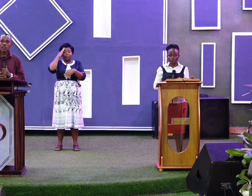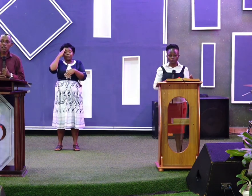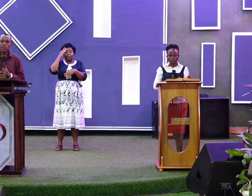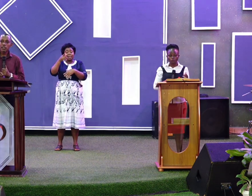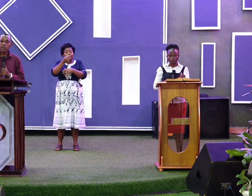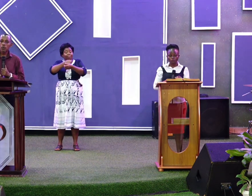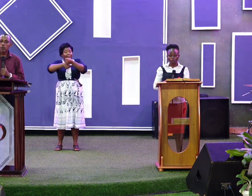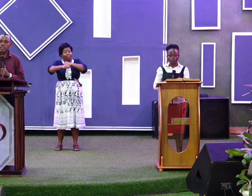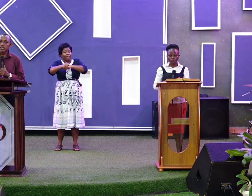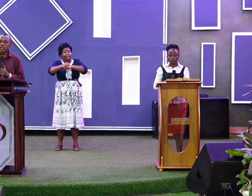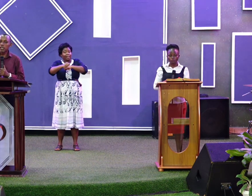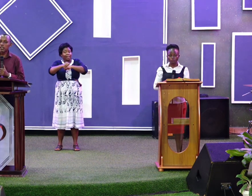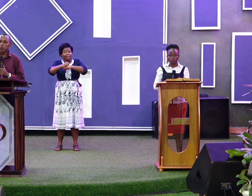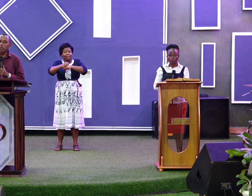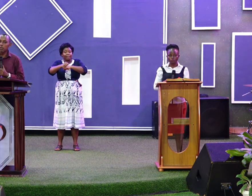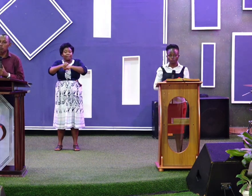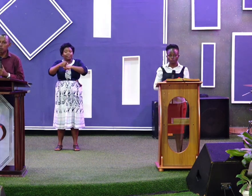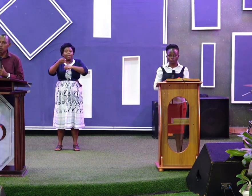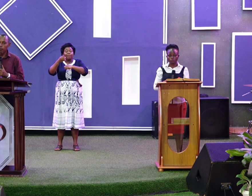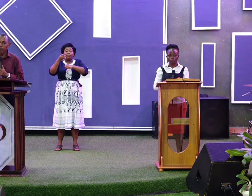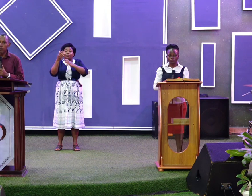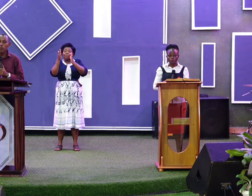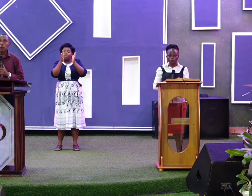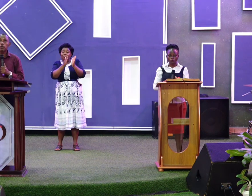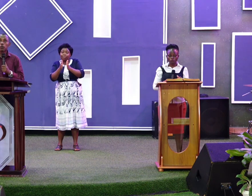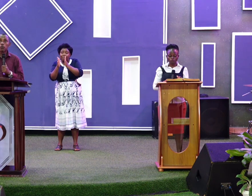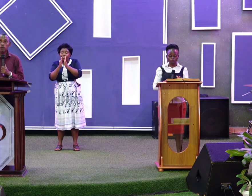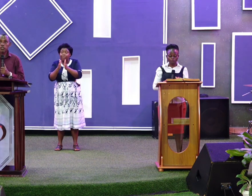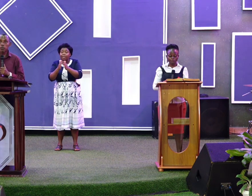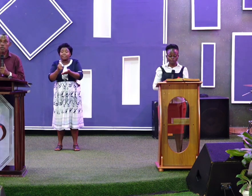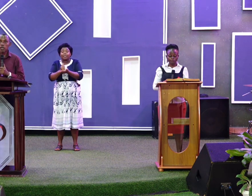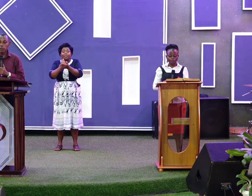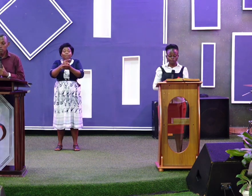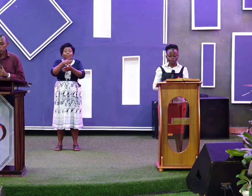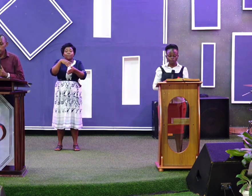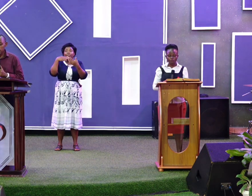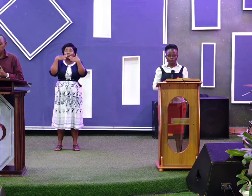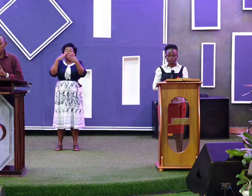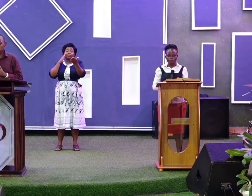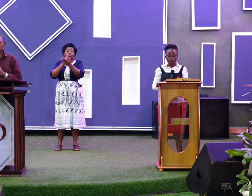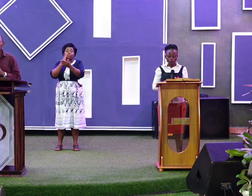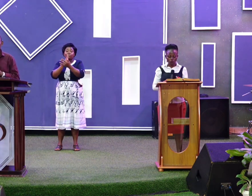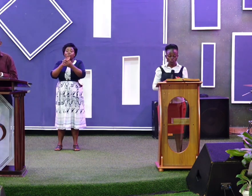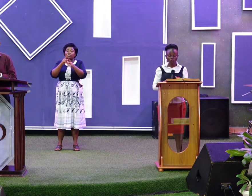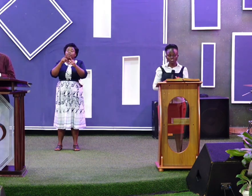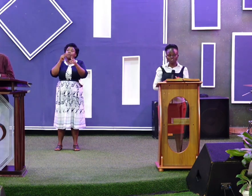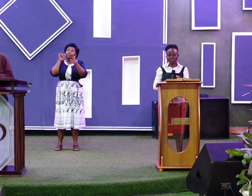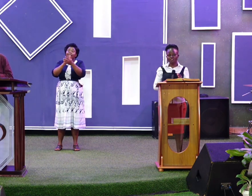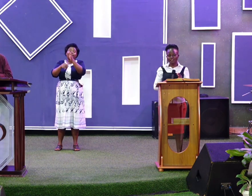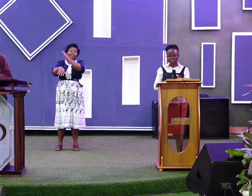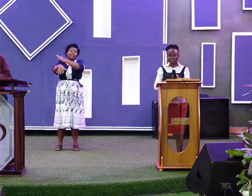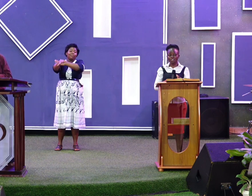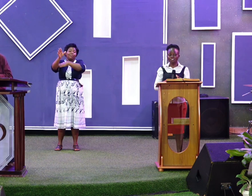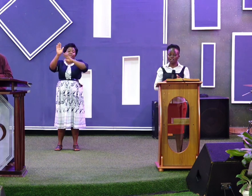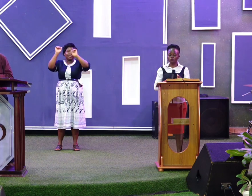kikolwa ekiteeka okwetegekera kikolebwe mu butuufu okusobola okusiimibwa Katonda gwe tusiima. Because we know it is